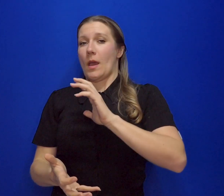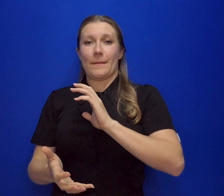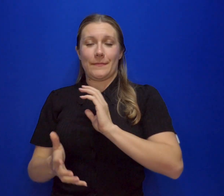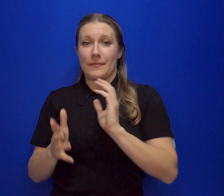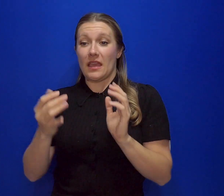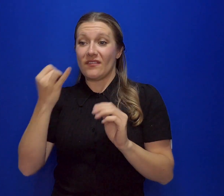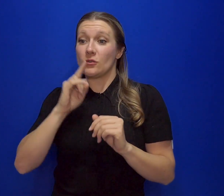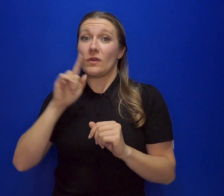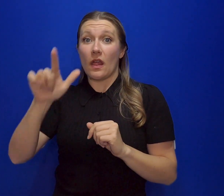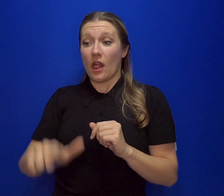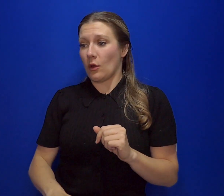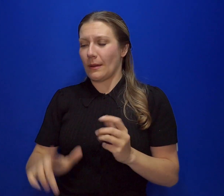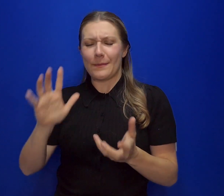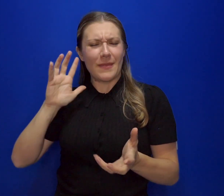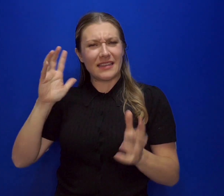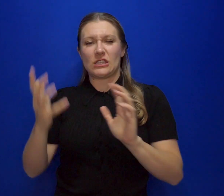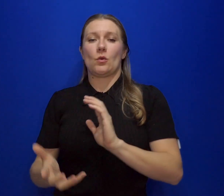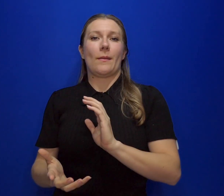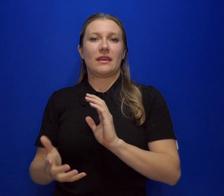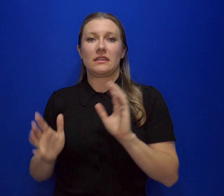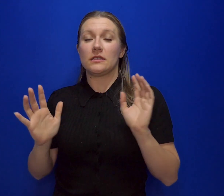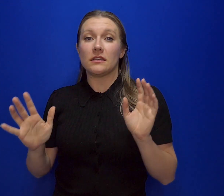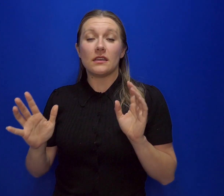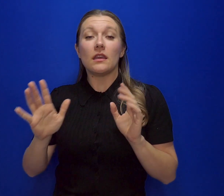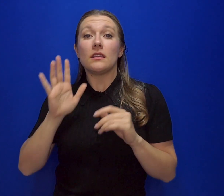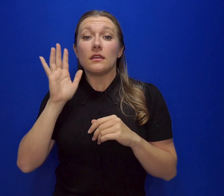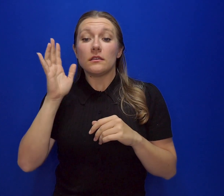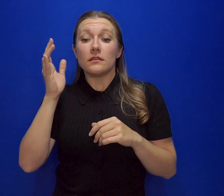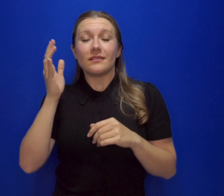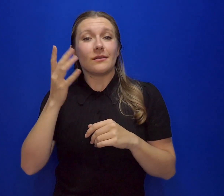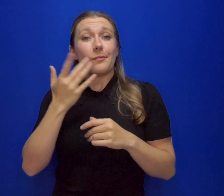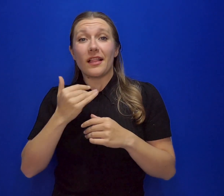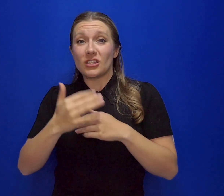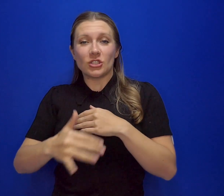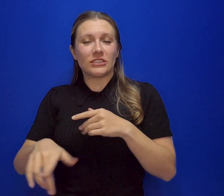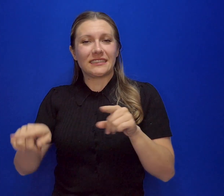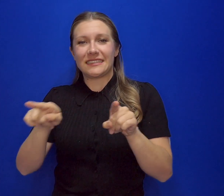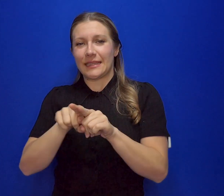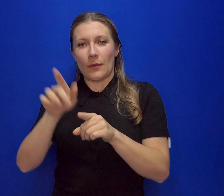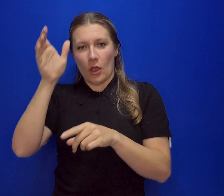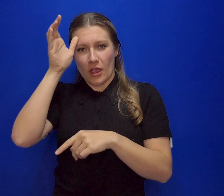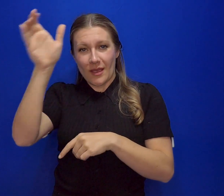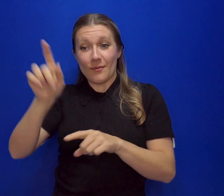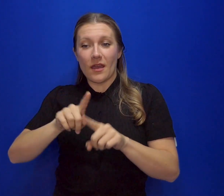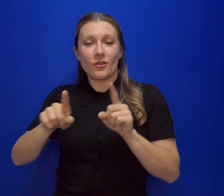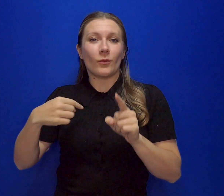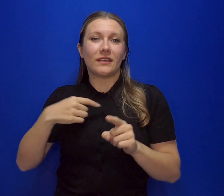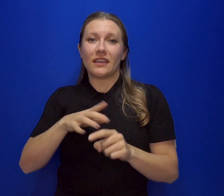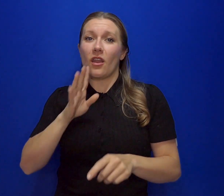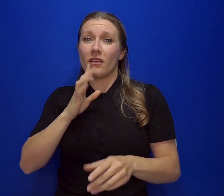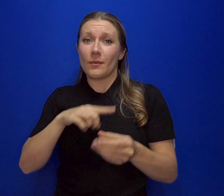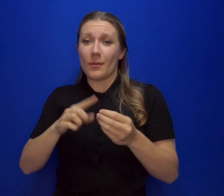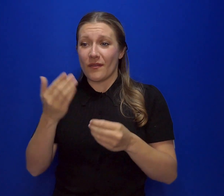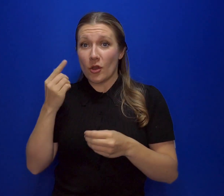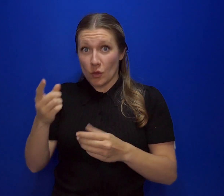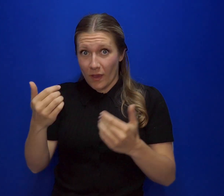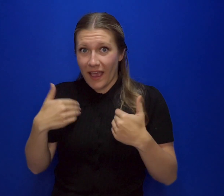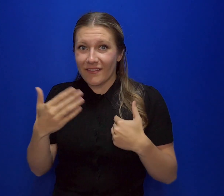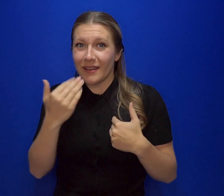If it's too low, it messes you up as a human being. Your blood sugar the same way. But, we talked about it earlier. You have diabetes, you're going to get low